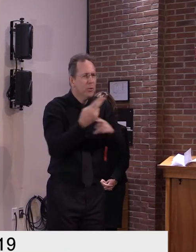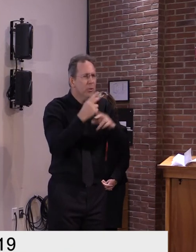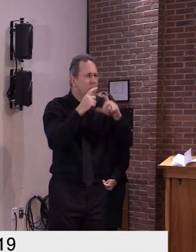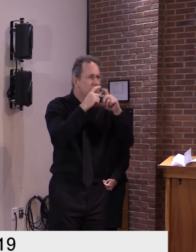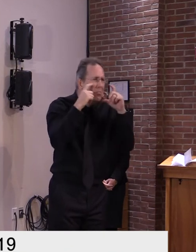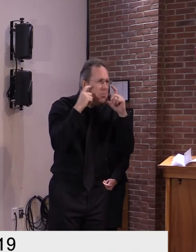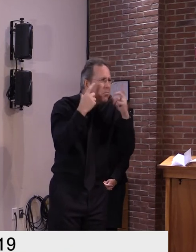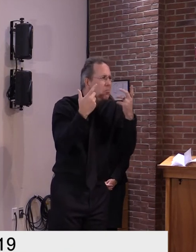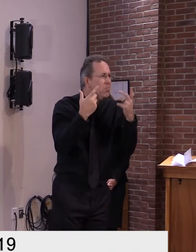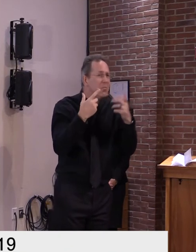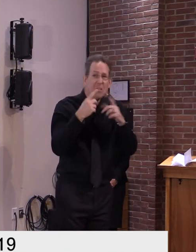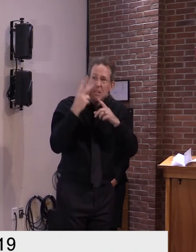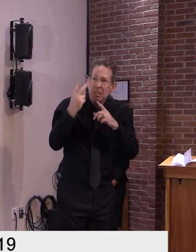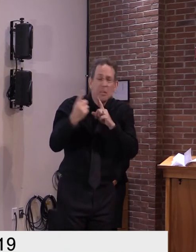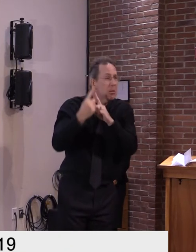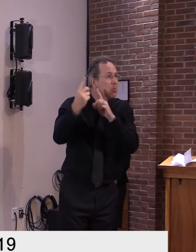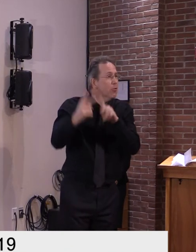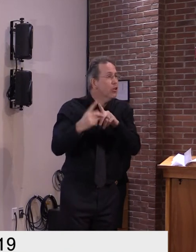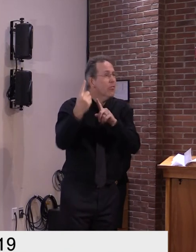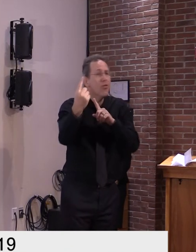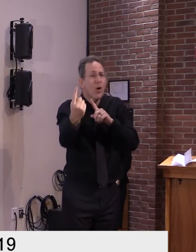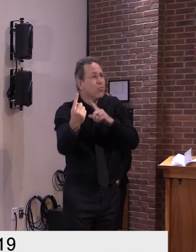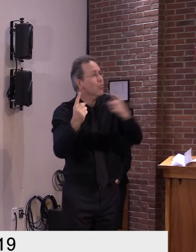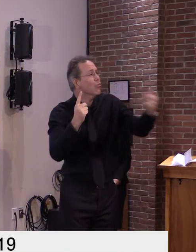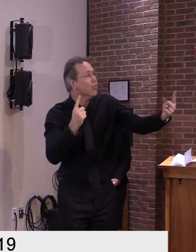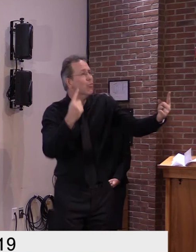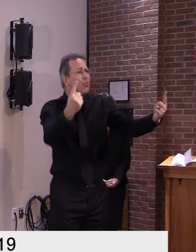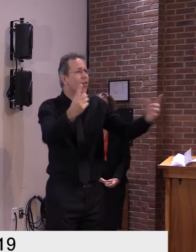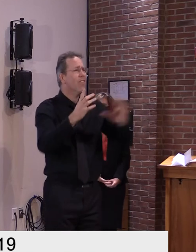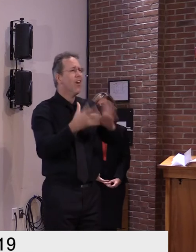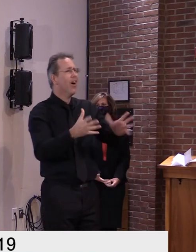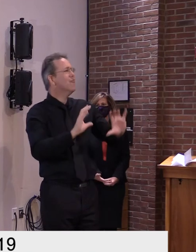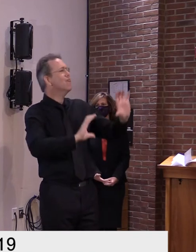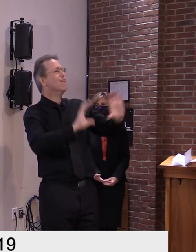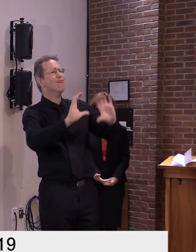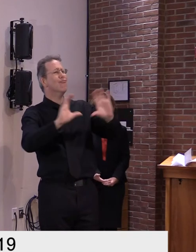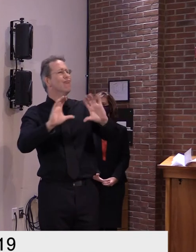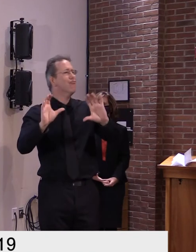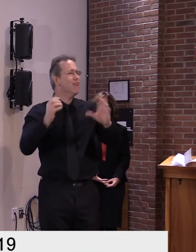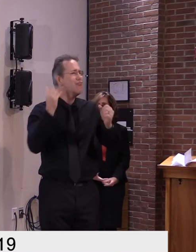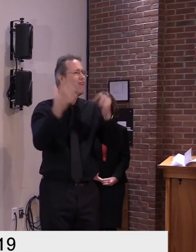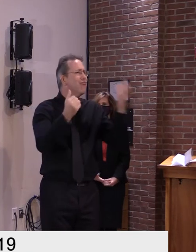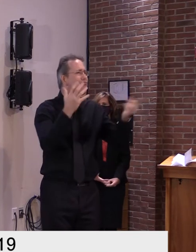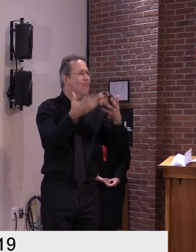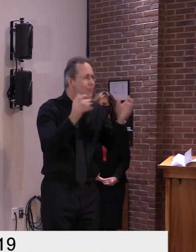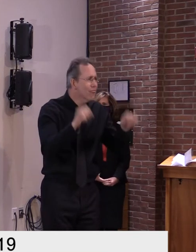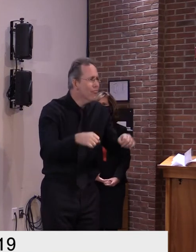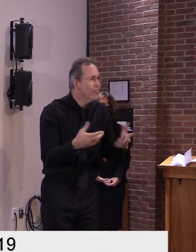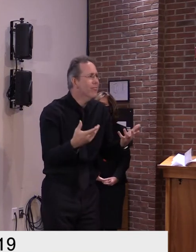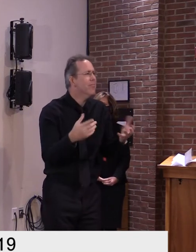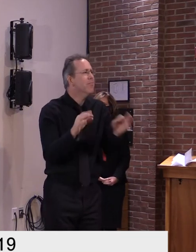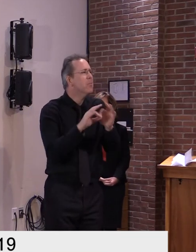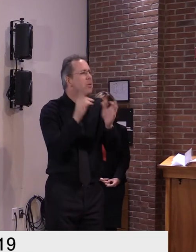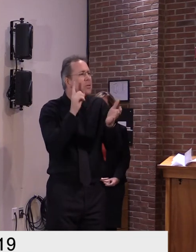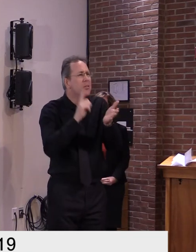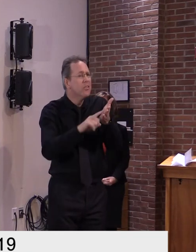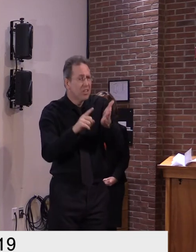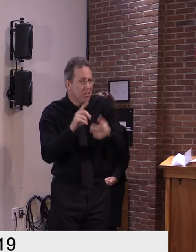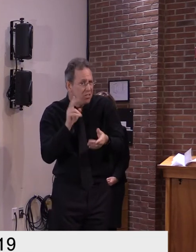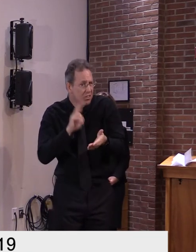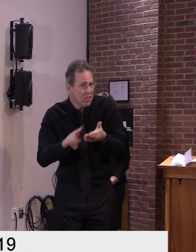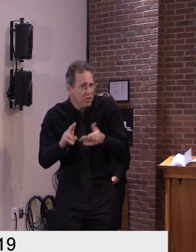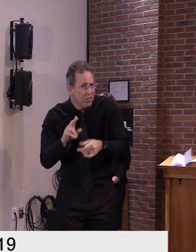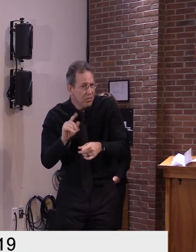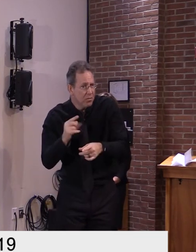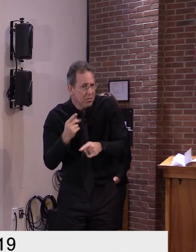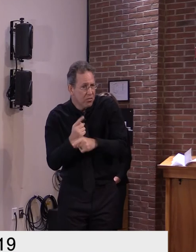staying separated and so forth is key. But Secretary Moore, can you comment on this? We've talked about this a little